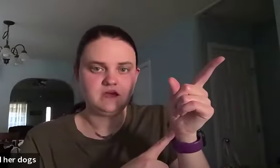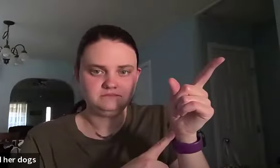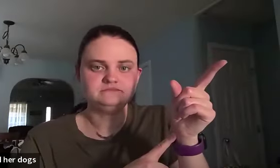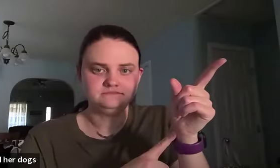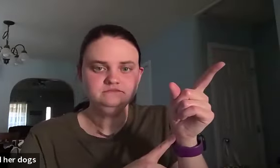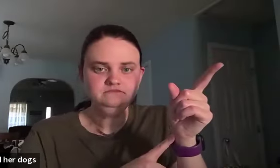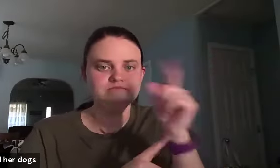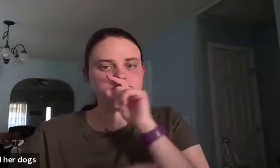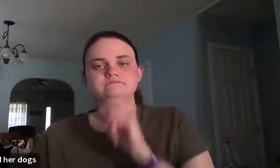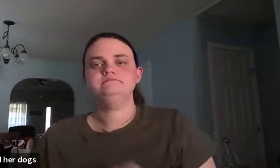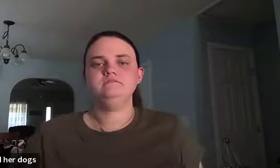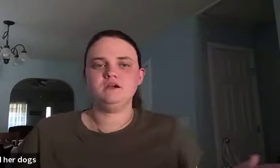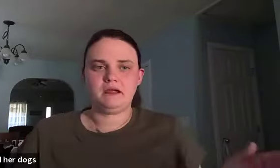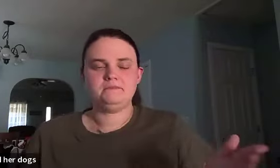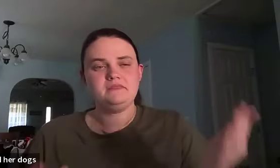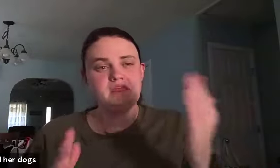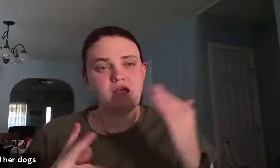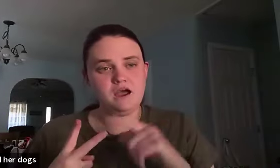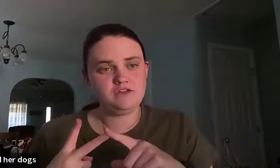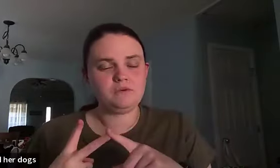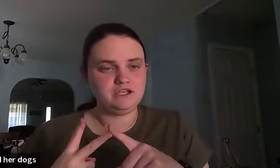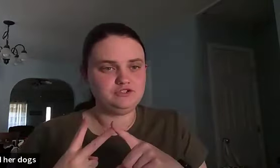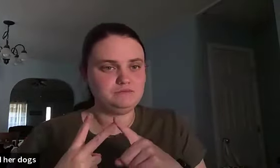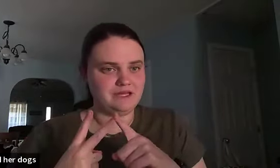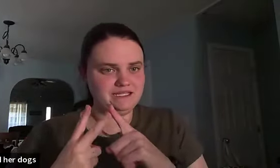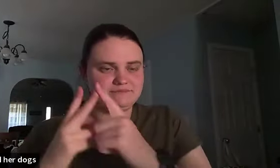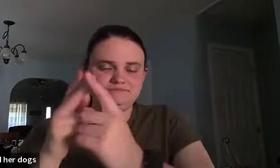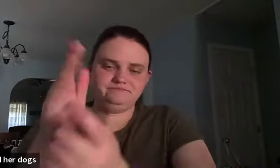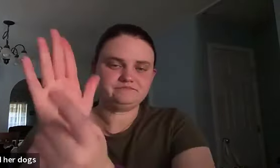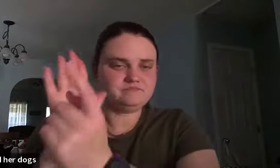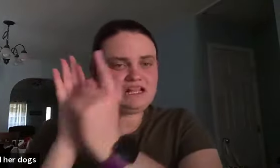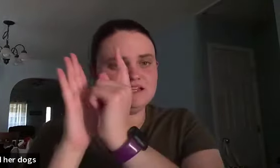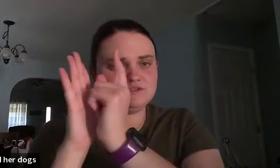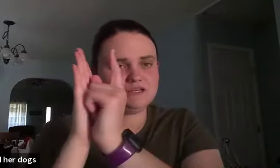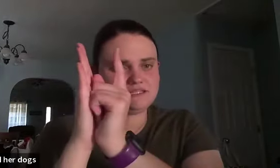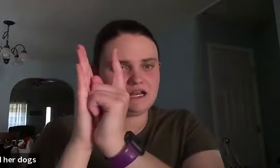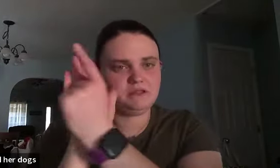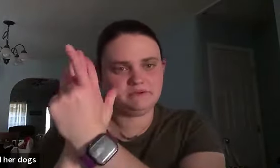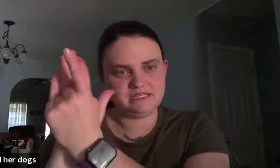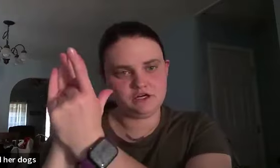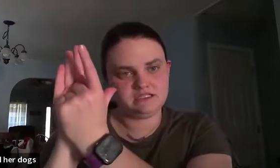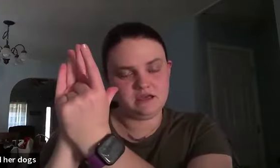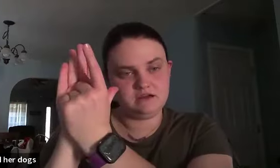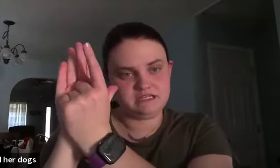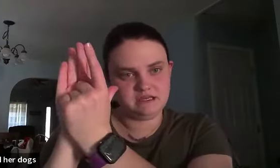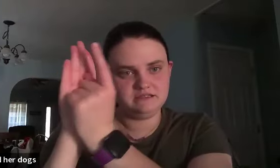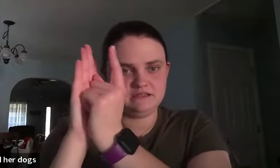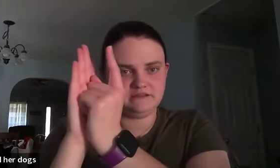Okay. All right. The other way you do minute is we're going to set up like we did our seconds like